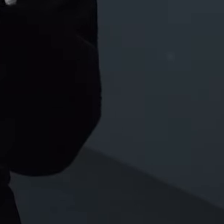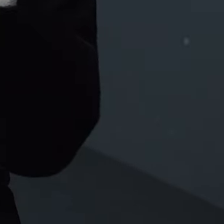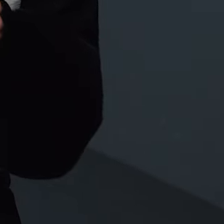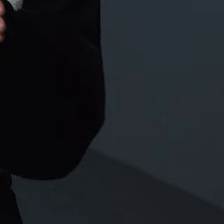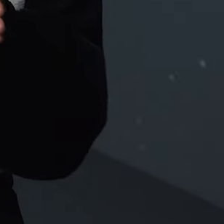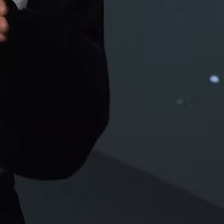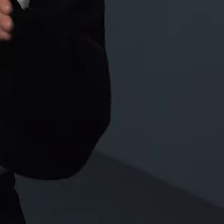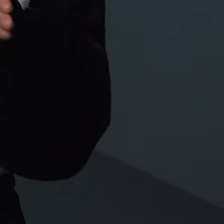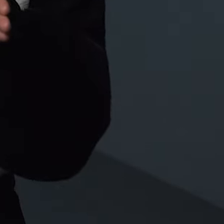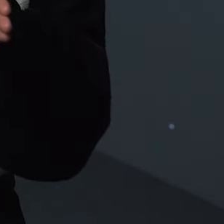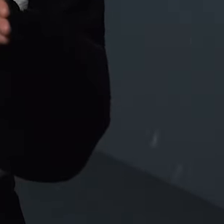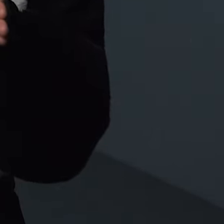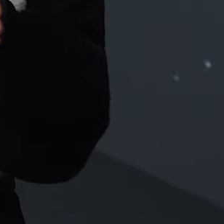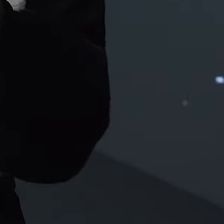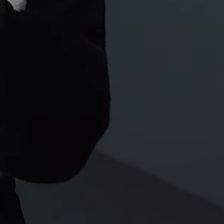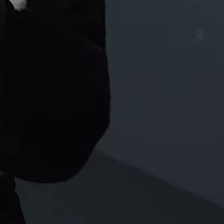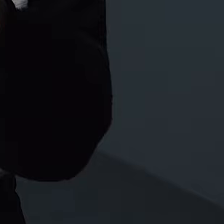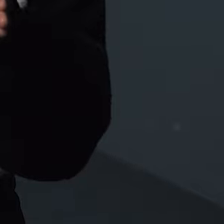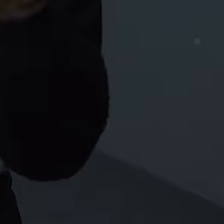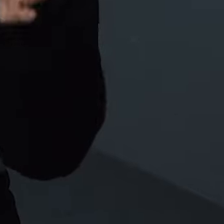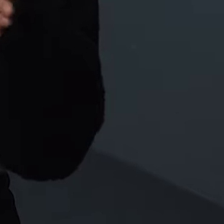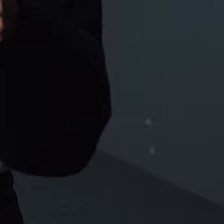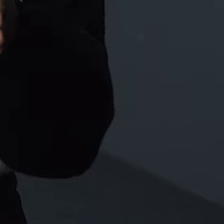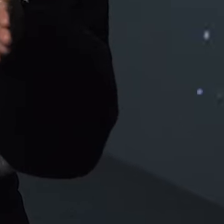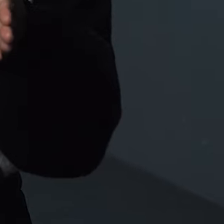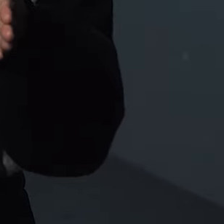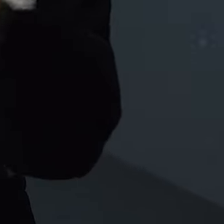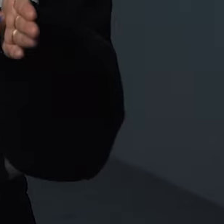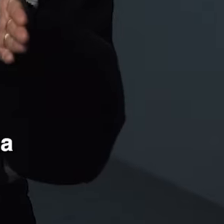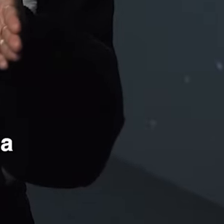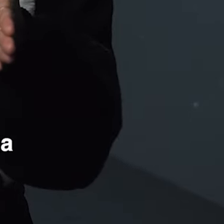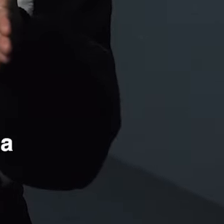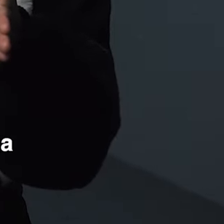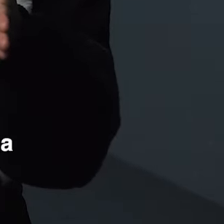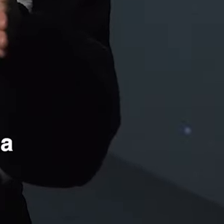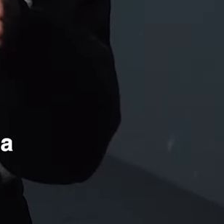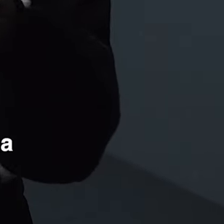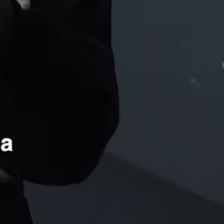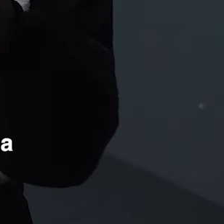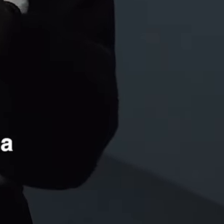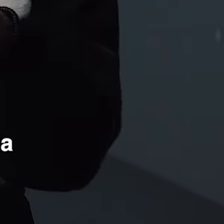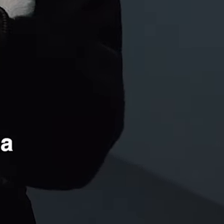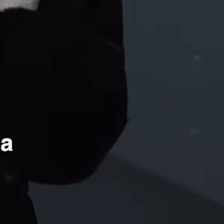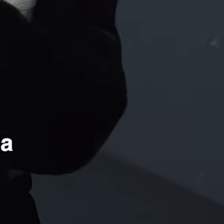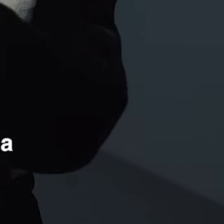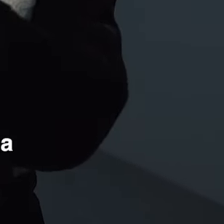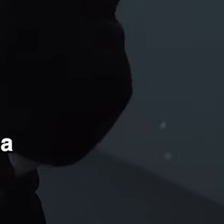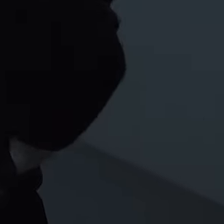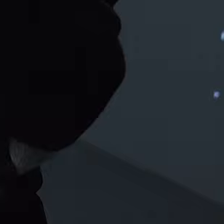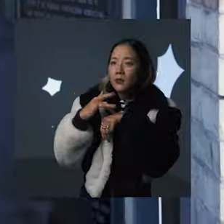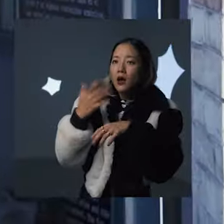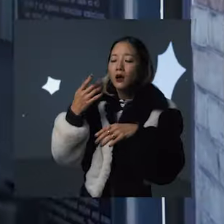hand is showing the sound hitting the wall and bouncing off of it. That's how in American sign language we sign echo.